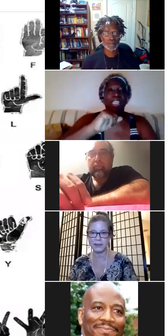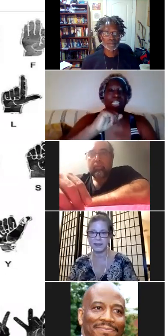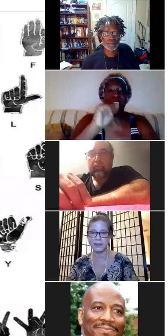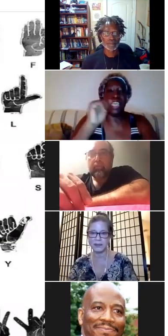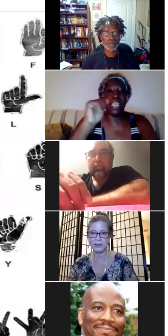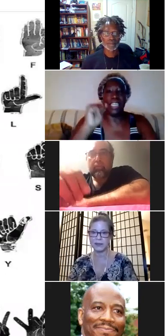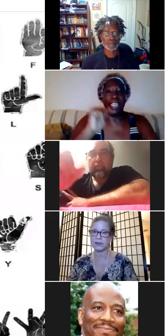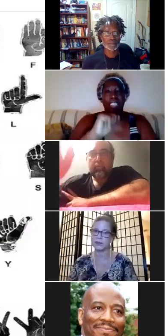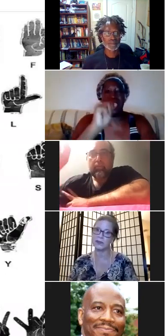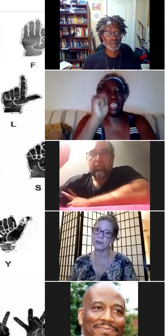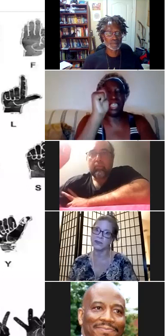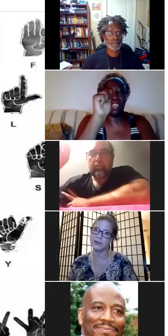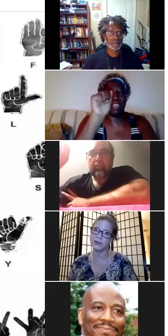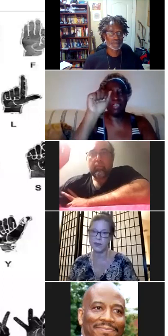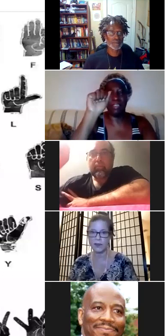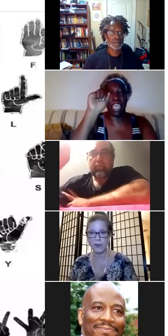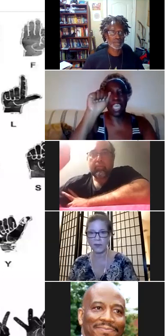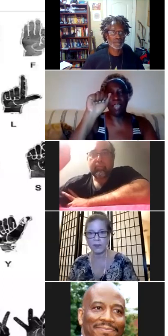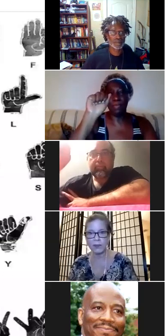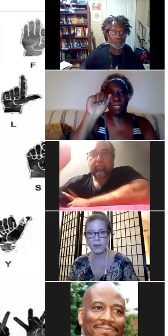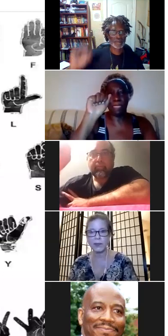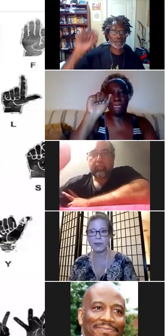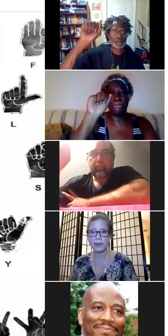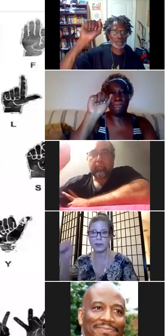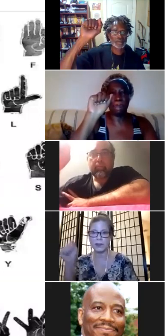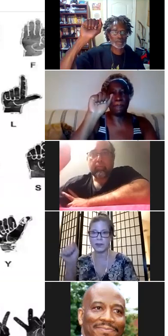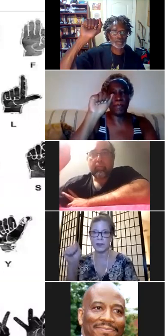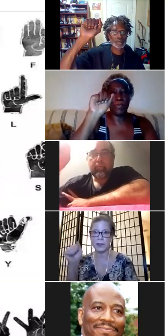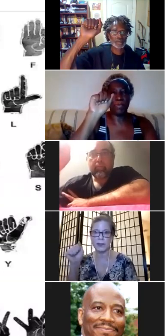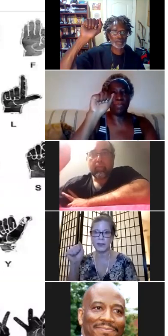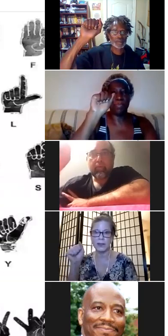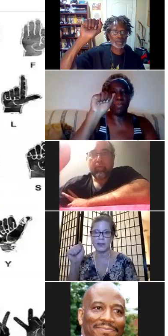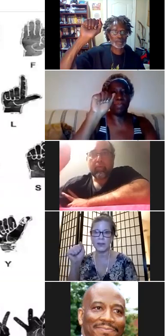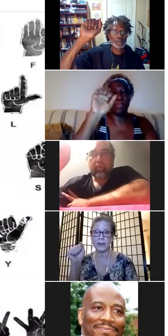slow. And it's A,